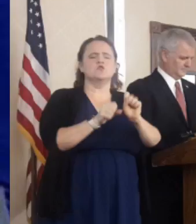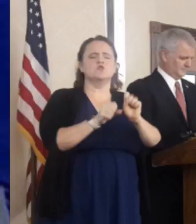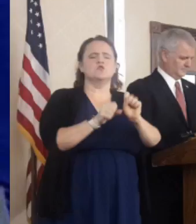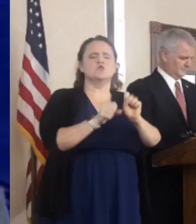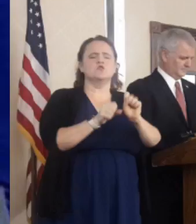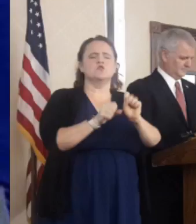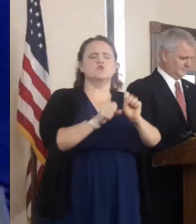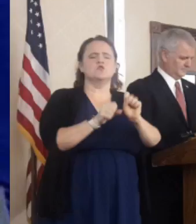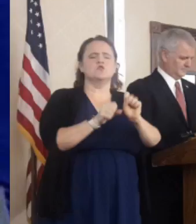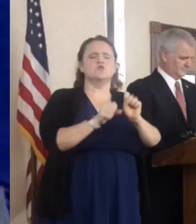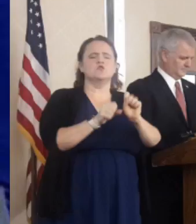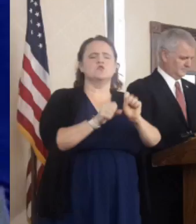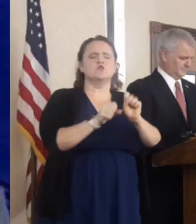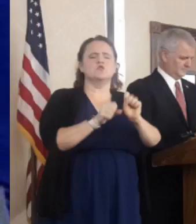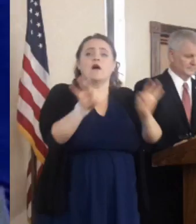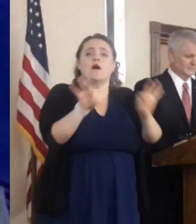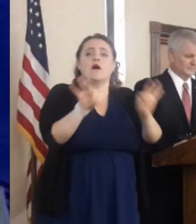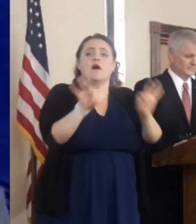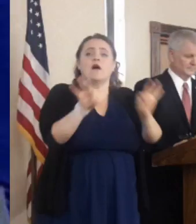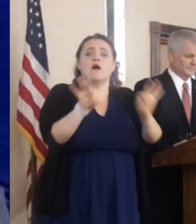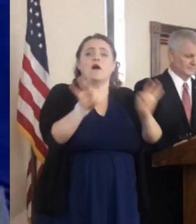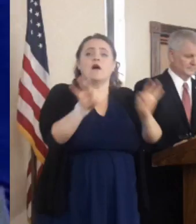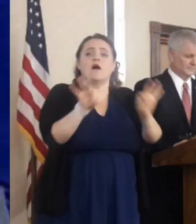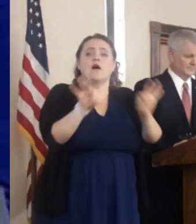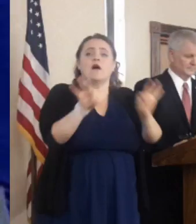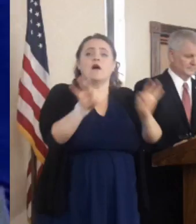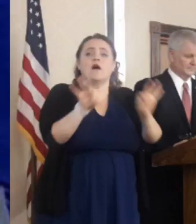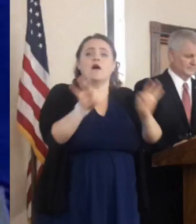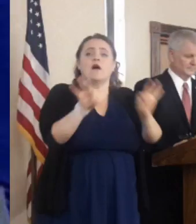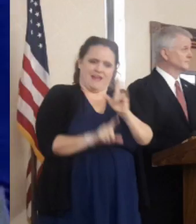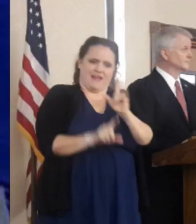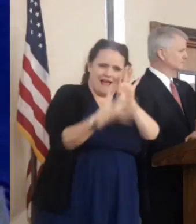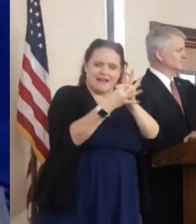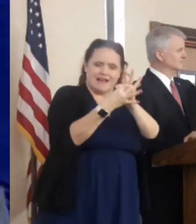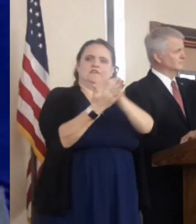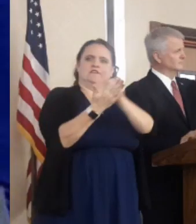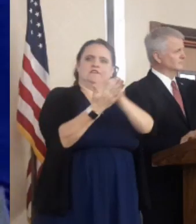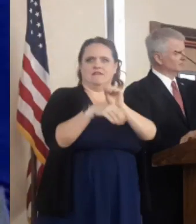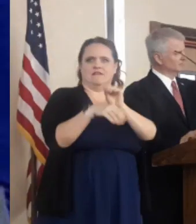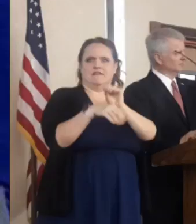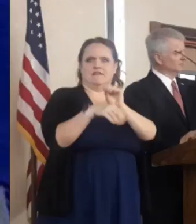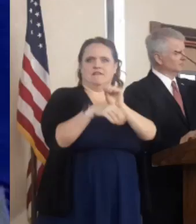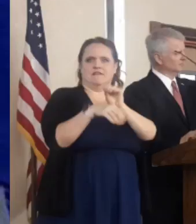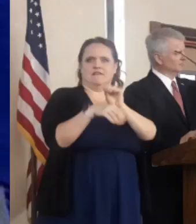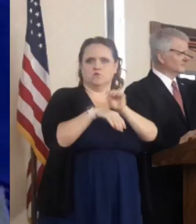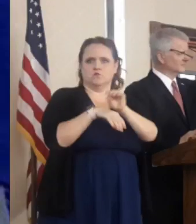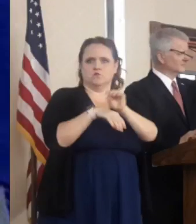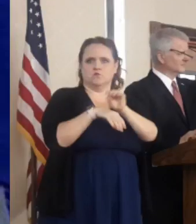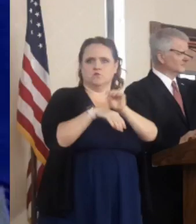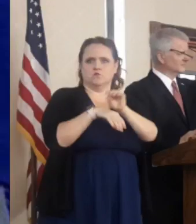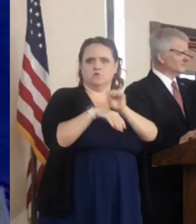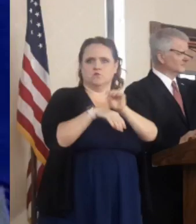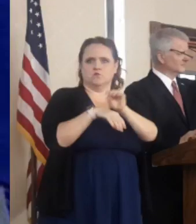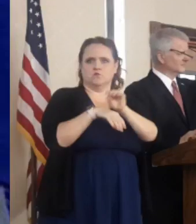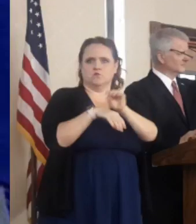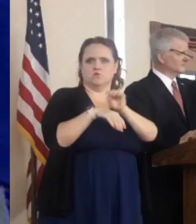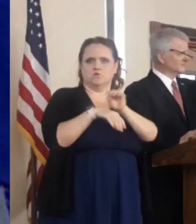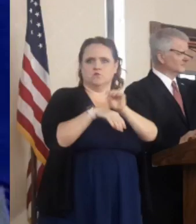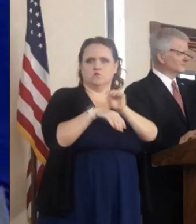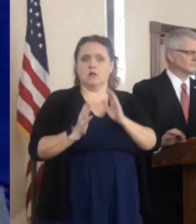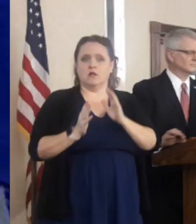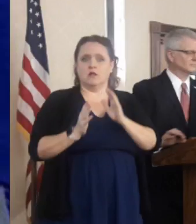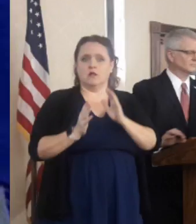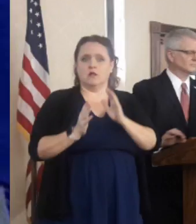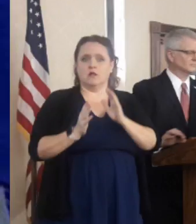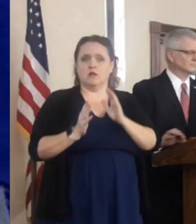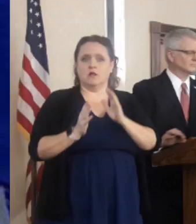direct connection to the Legislative Council, both with amendments on the floor, amendments to legislation, getting